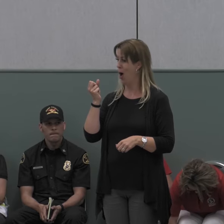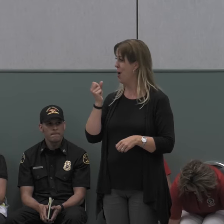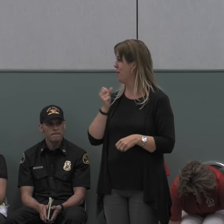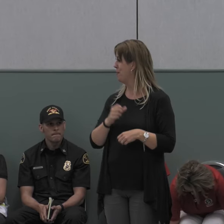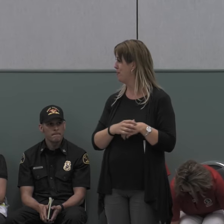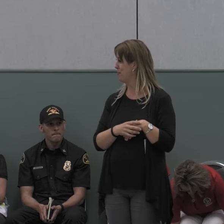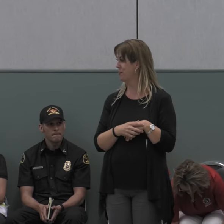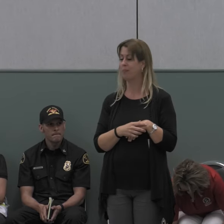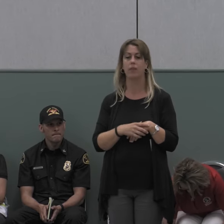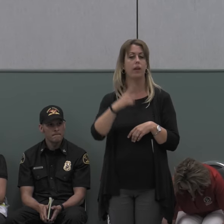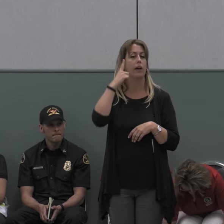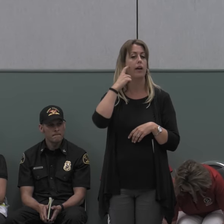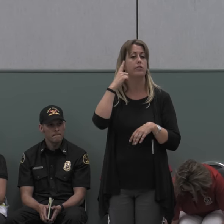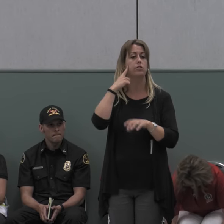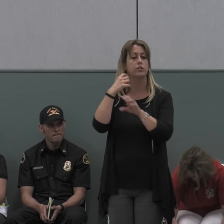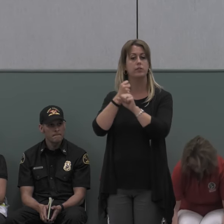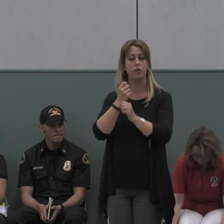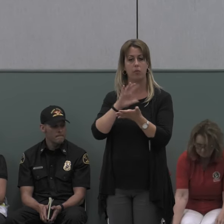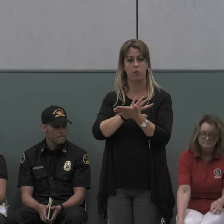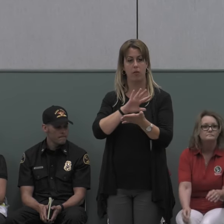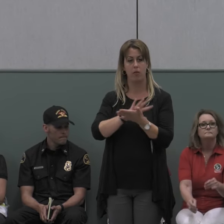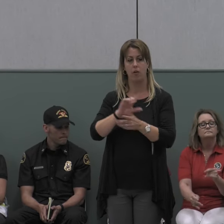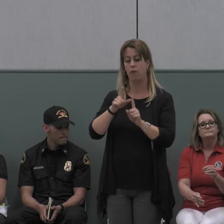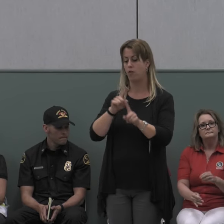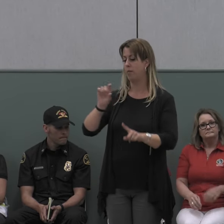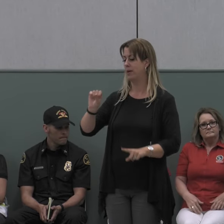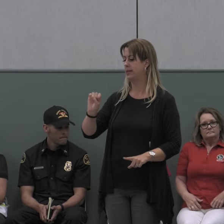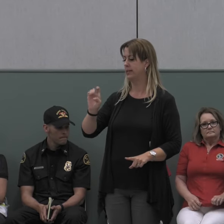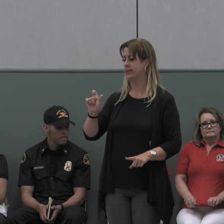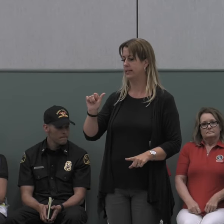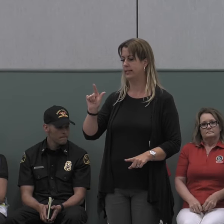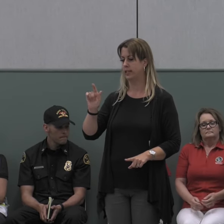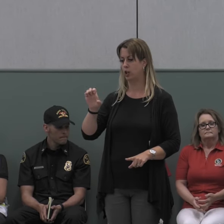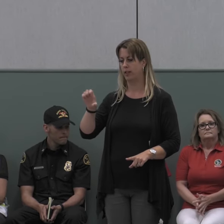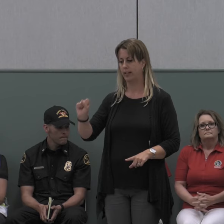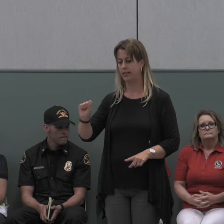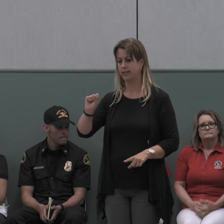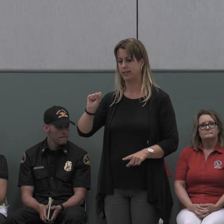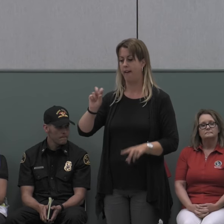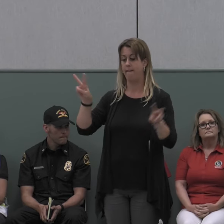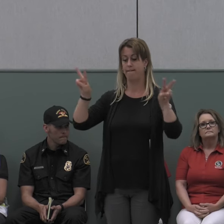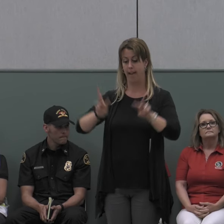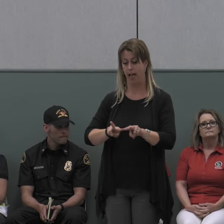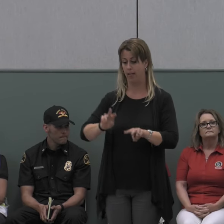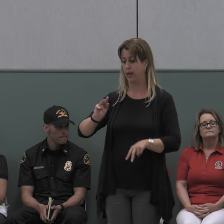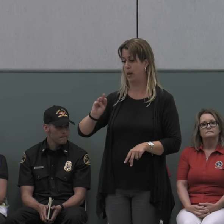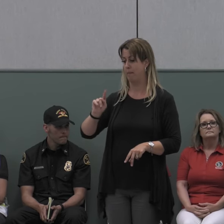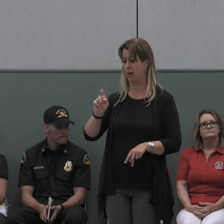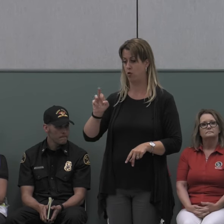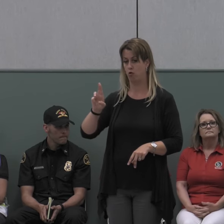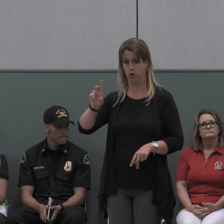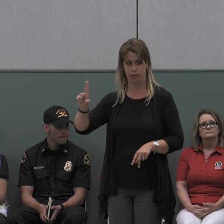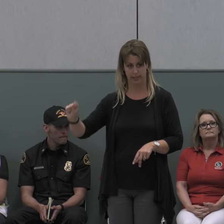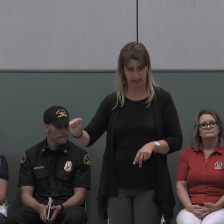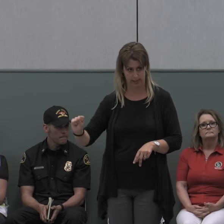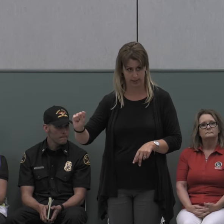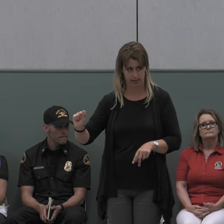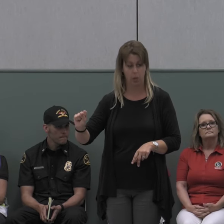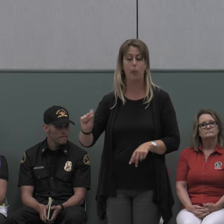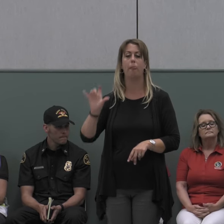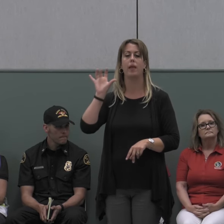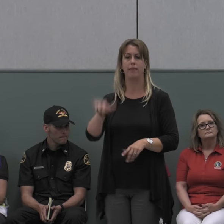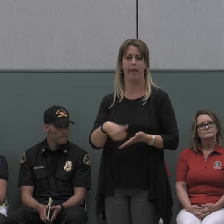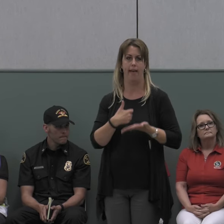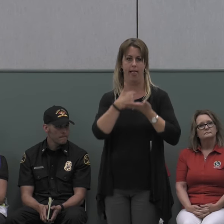we just received a paper earlier from Searless Valley Minerals. This is a facility recovery announcement to all Searless Valley Minerals